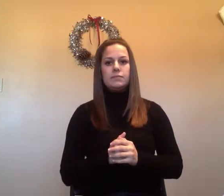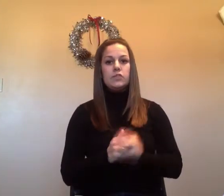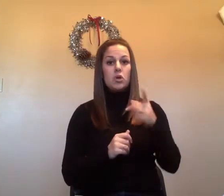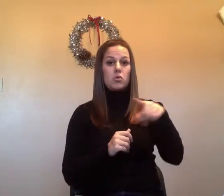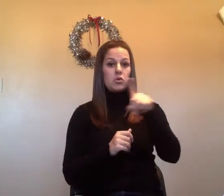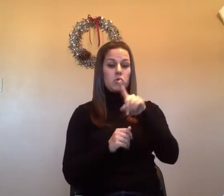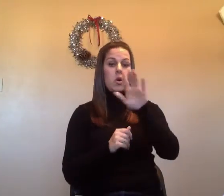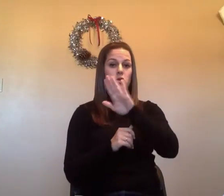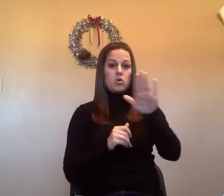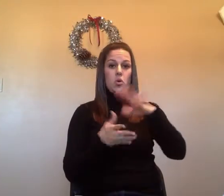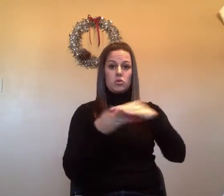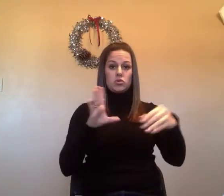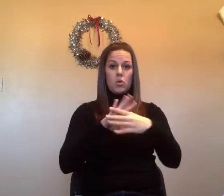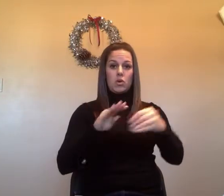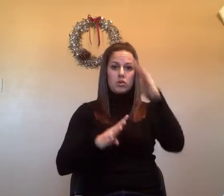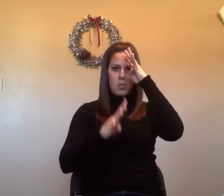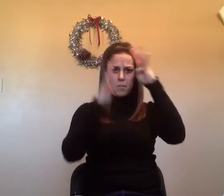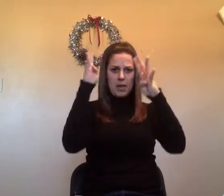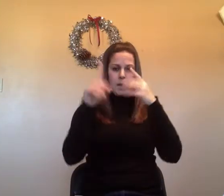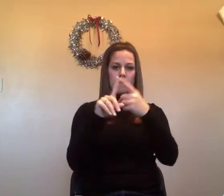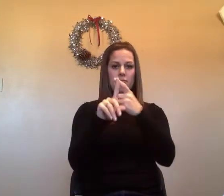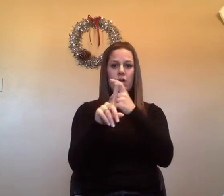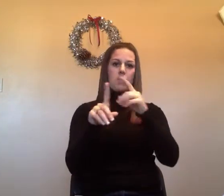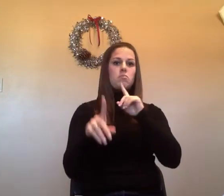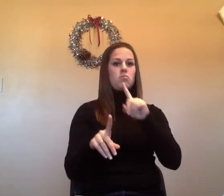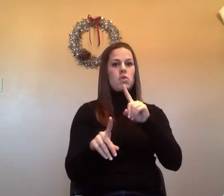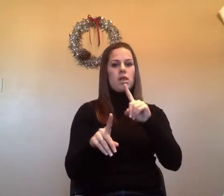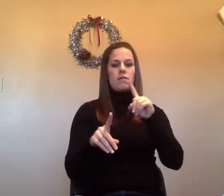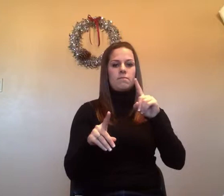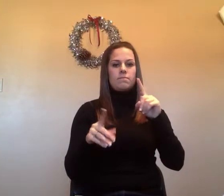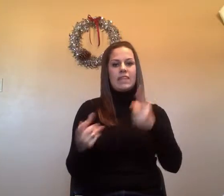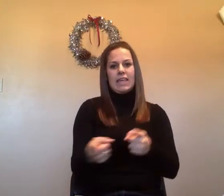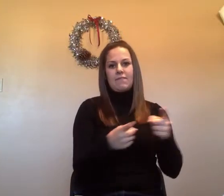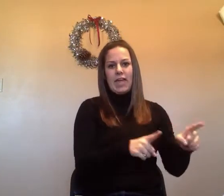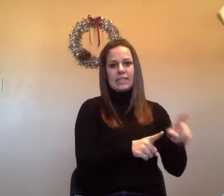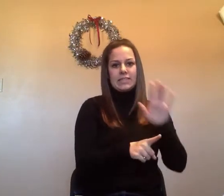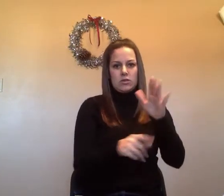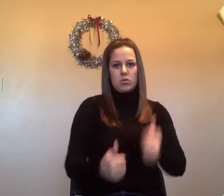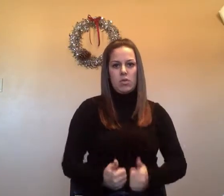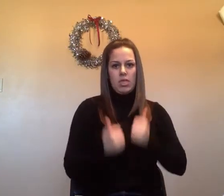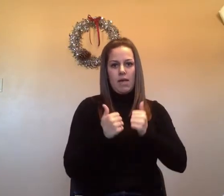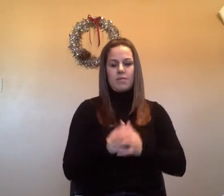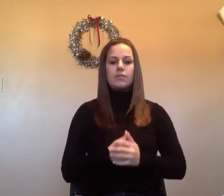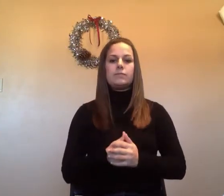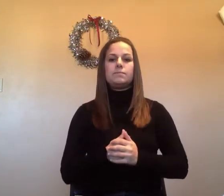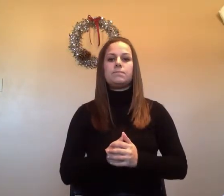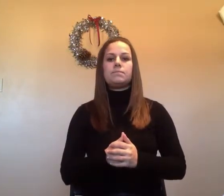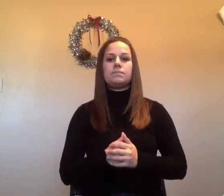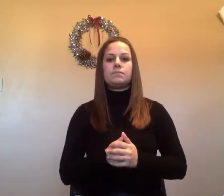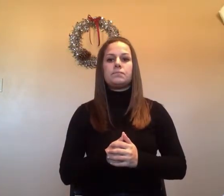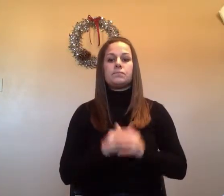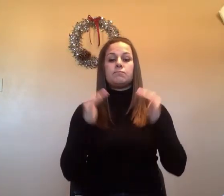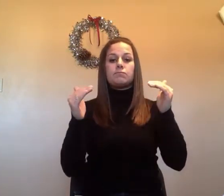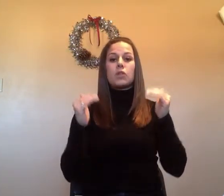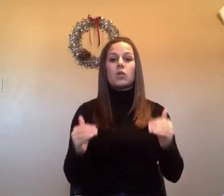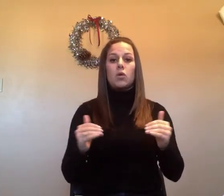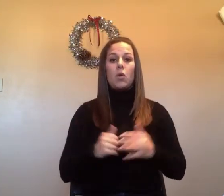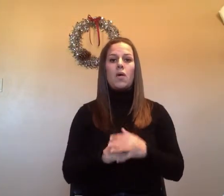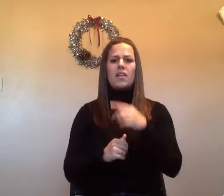journal entry from this class. Okay, so this is an example of your guys writing. And what we're going to do is I'm going to show you how